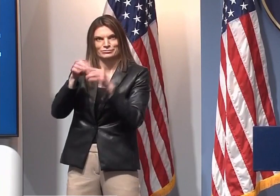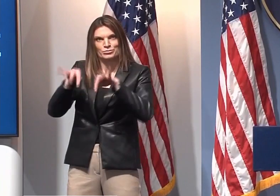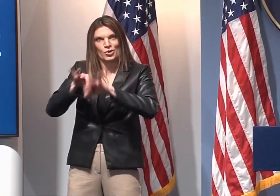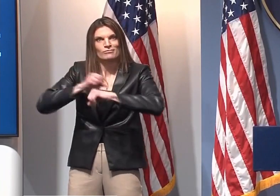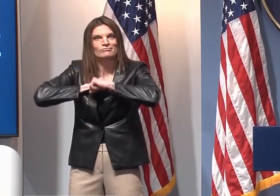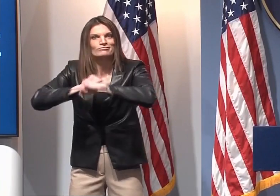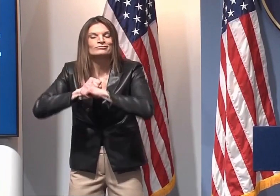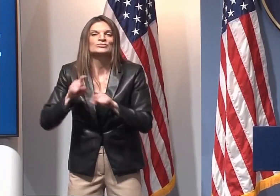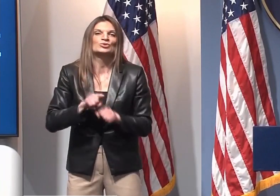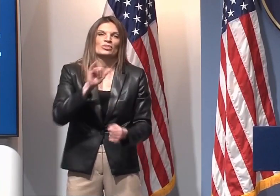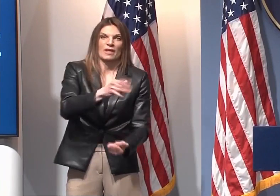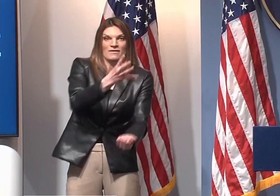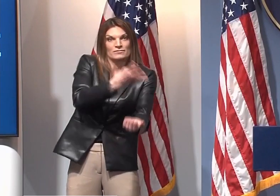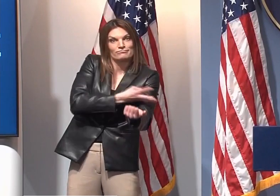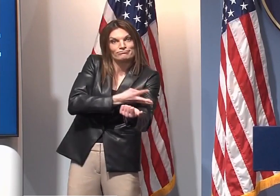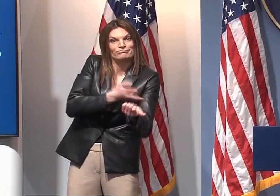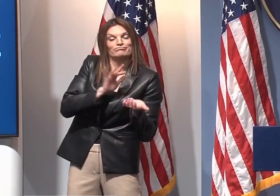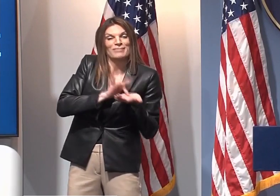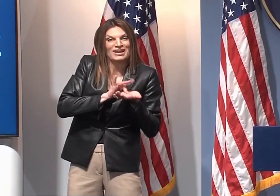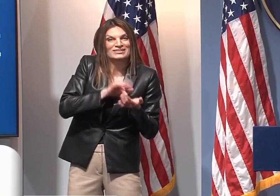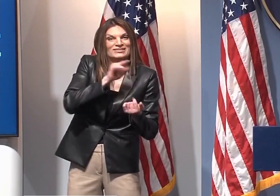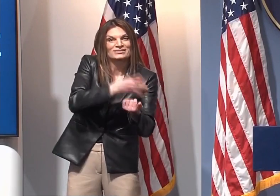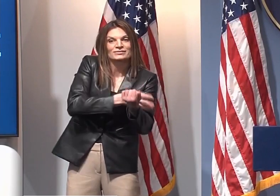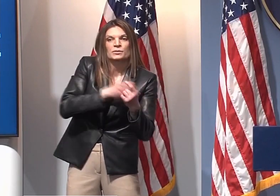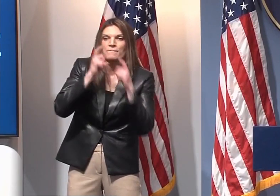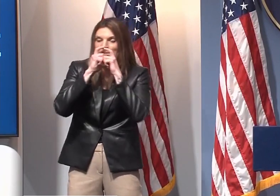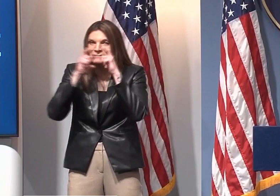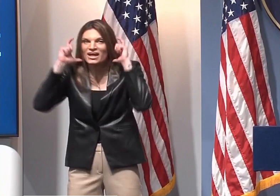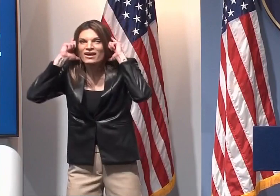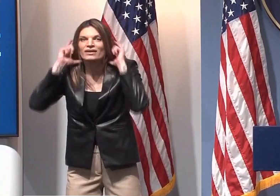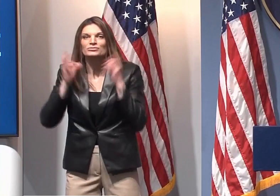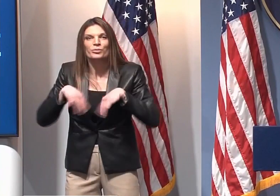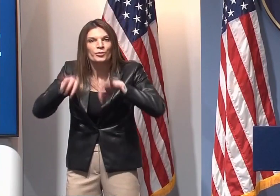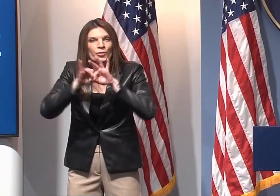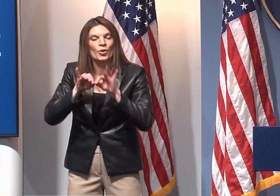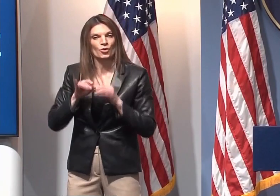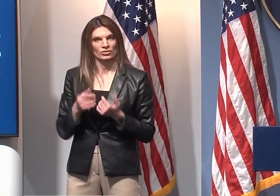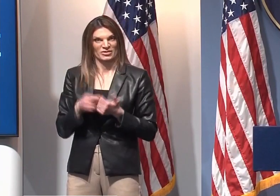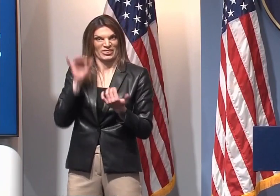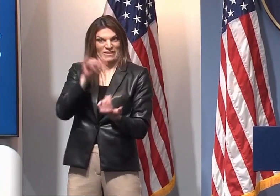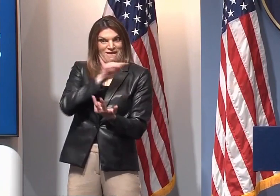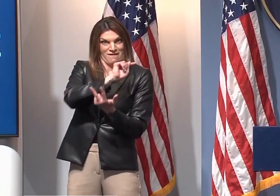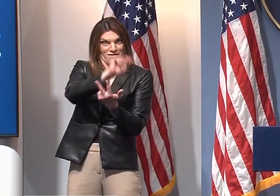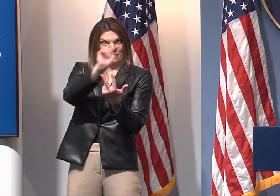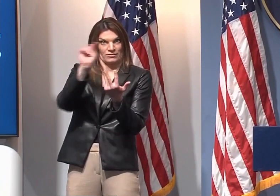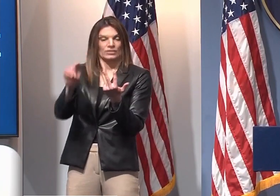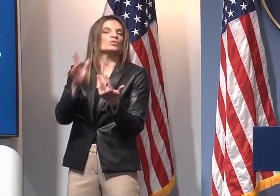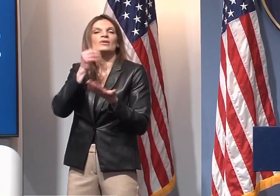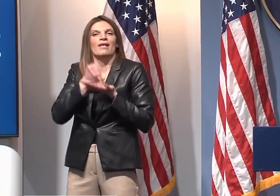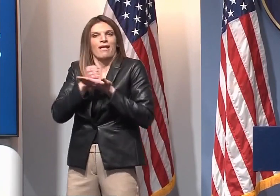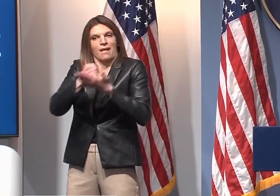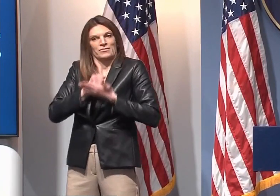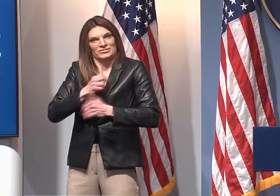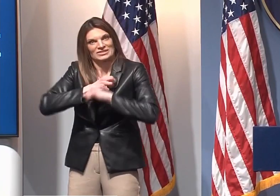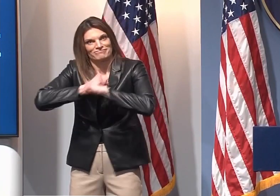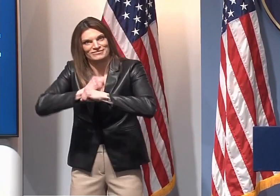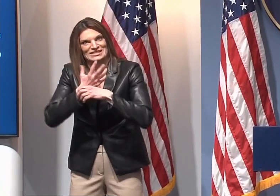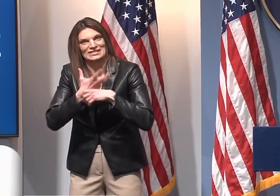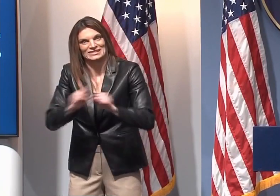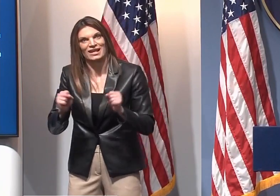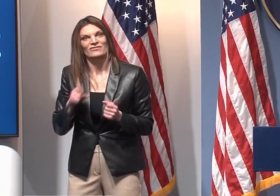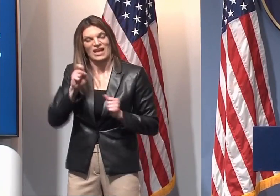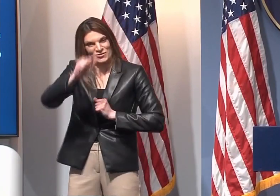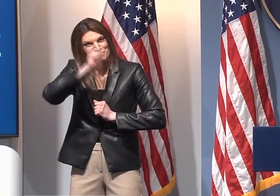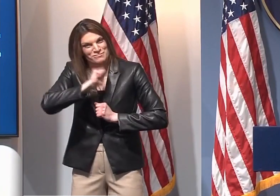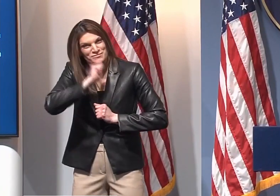monoclonal antibodies. Masking, these are the things that will help keep us safe until we get more of our residents